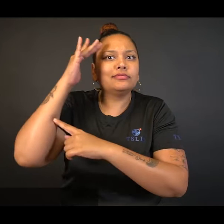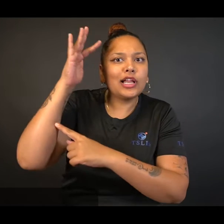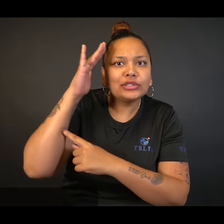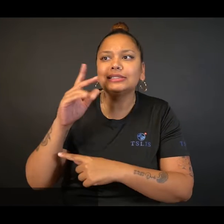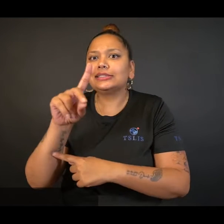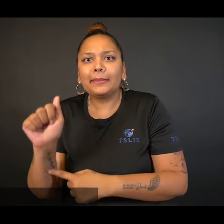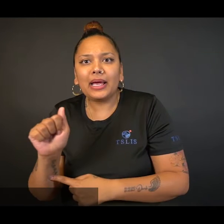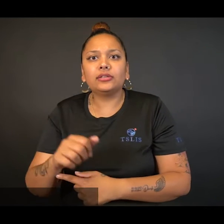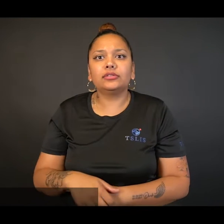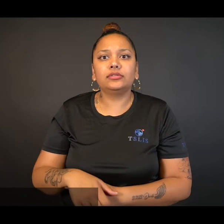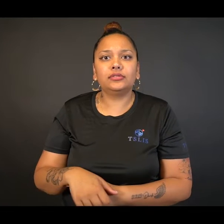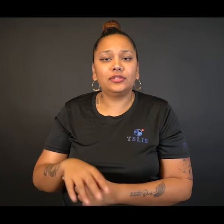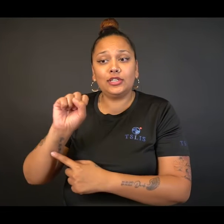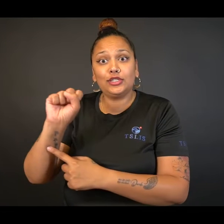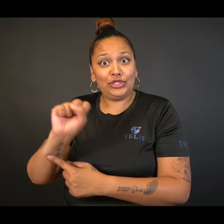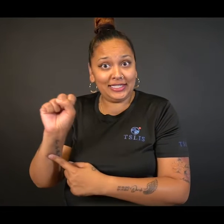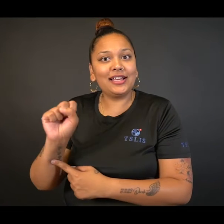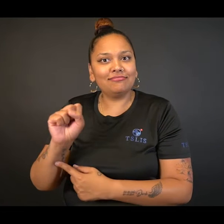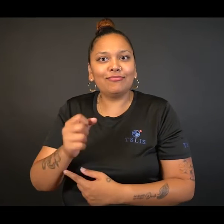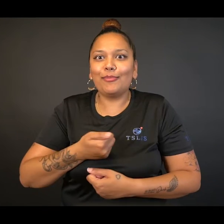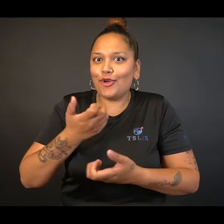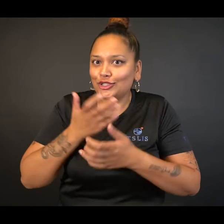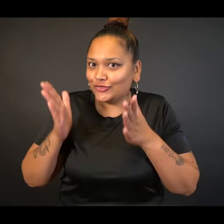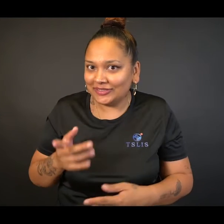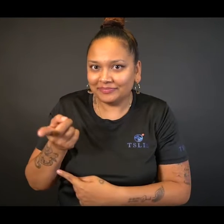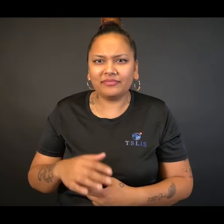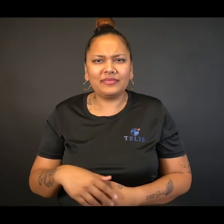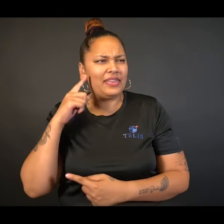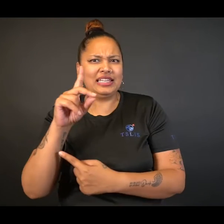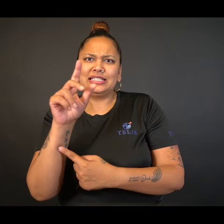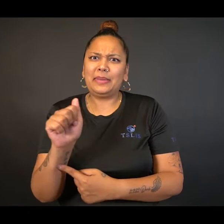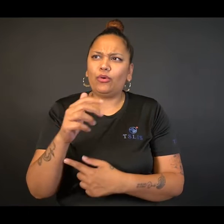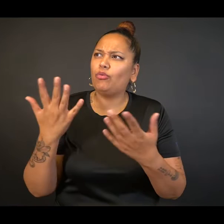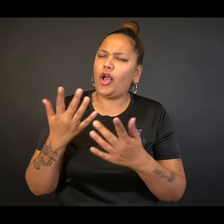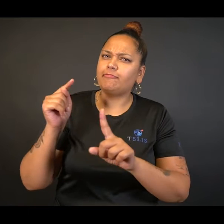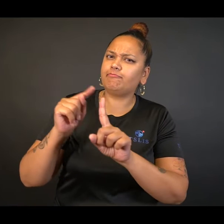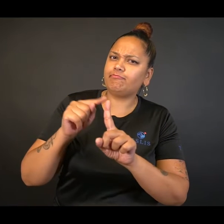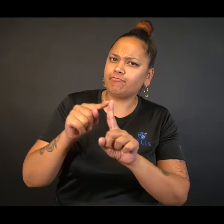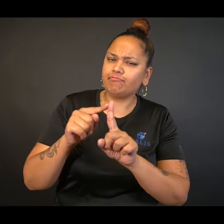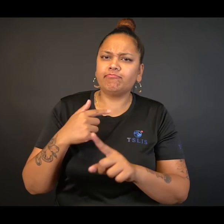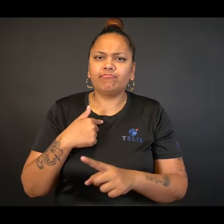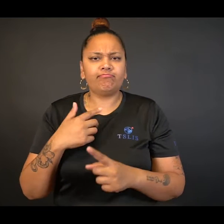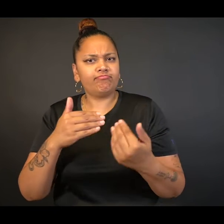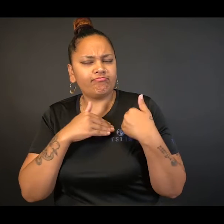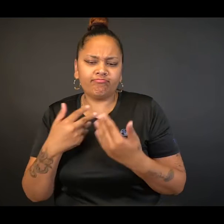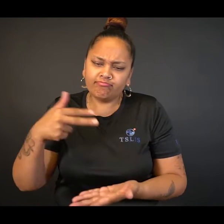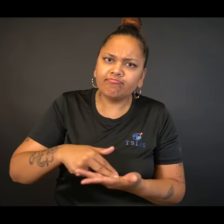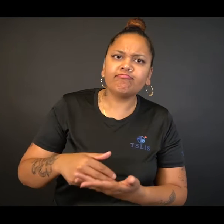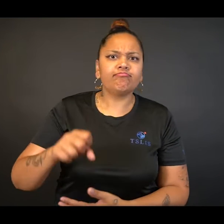How would we consider disability? It is our responsibility to stand up for ourselves, seeing our abilities